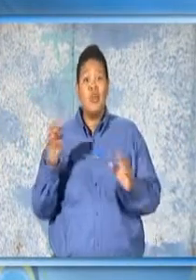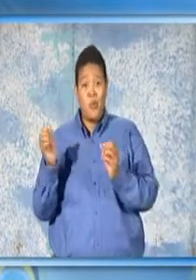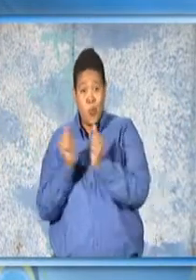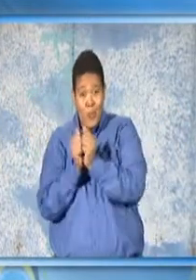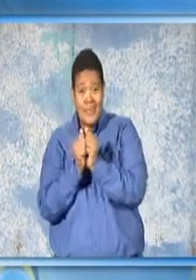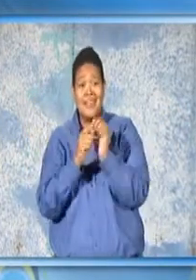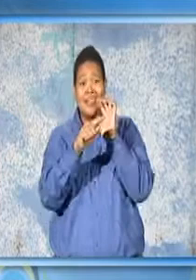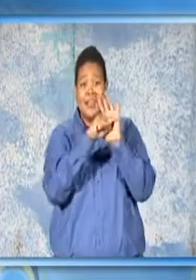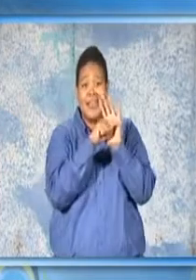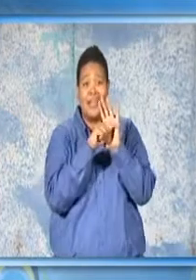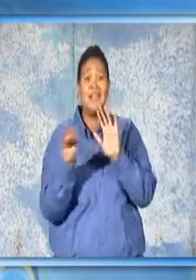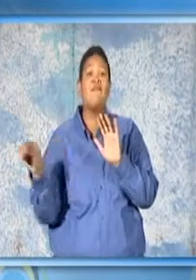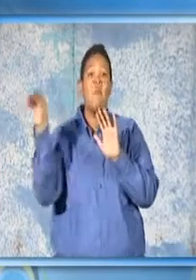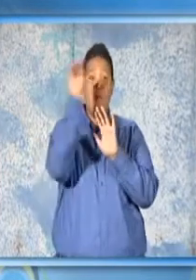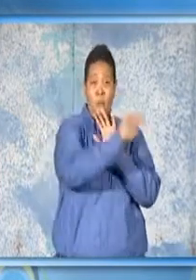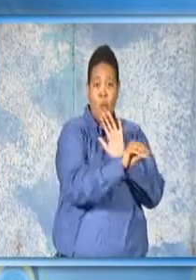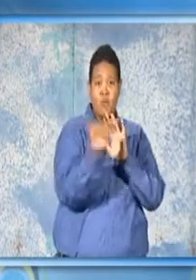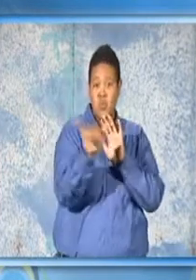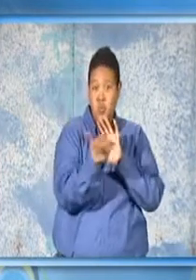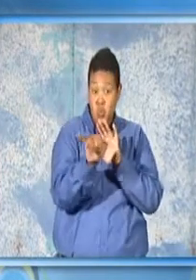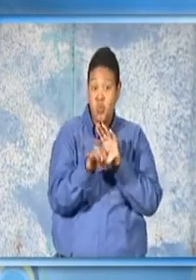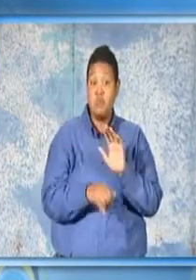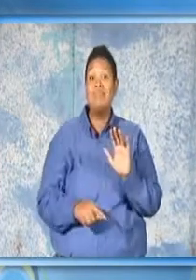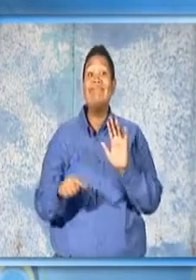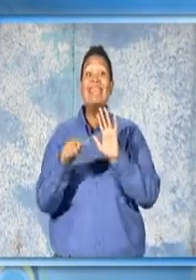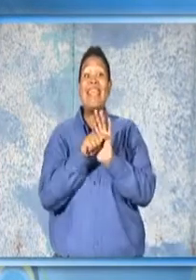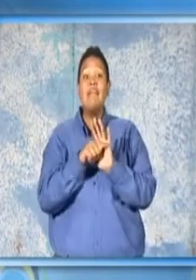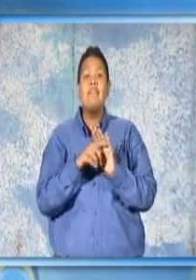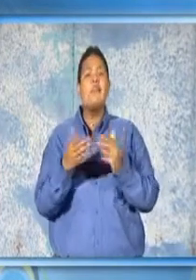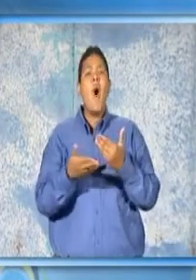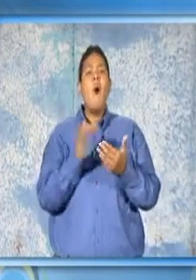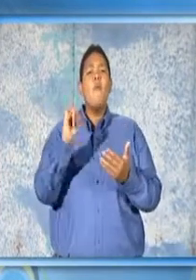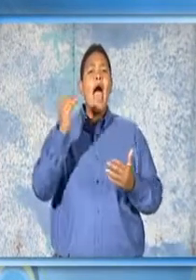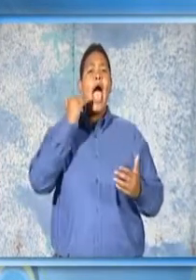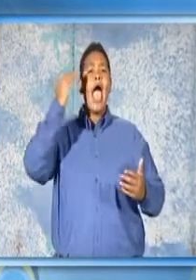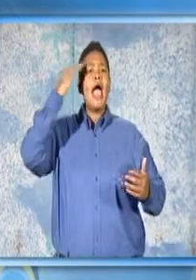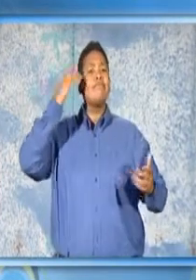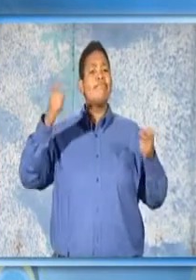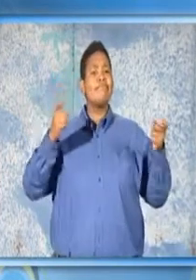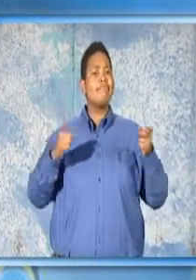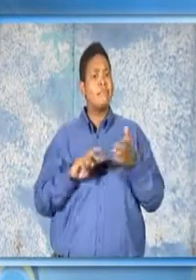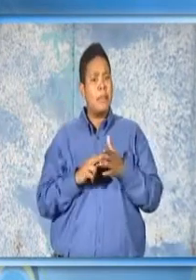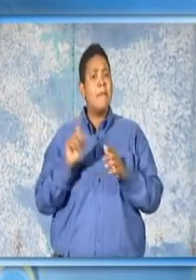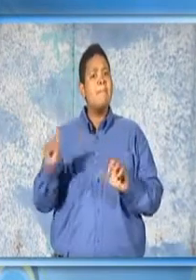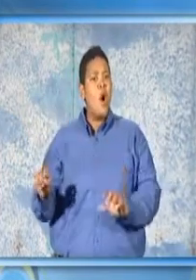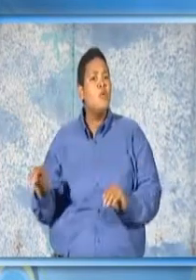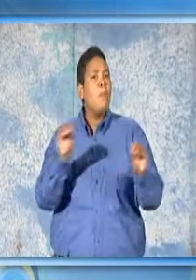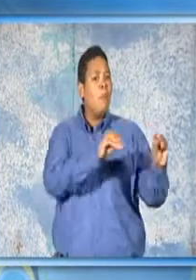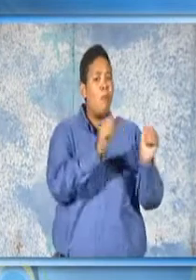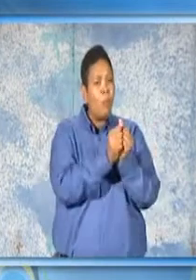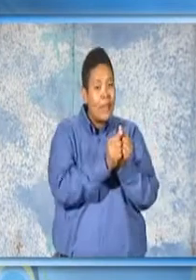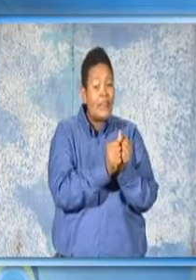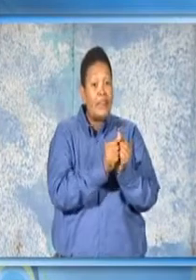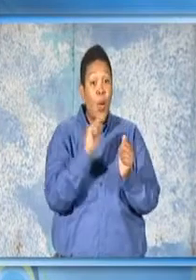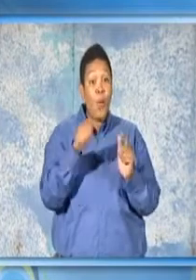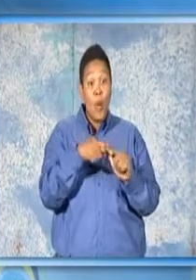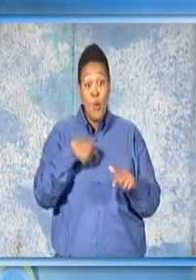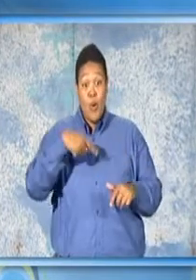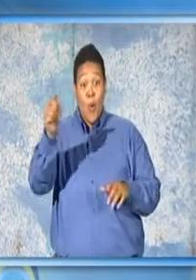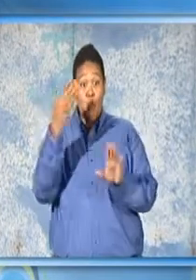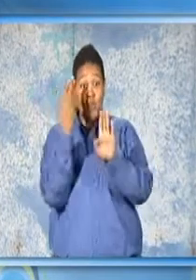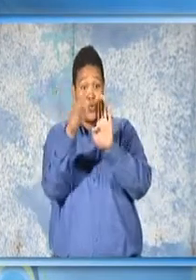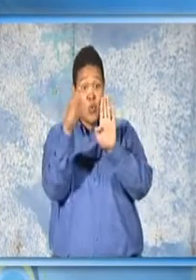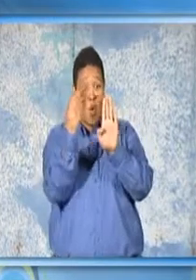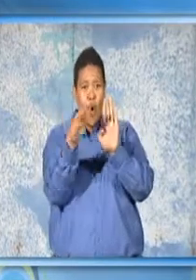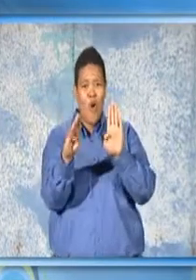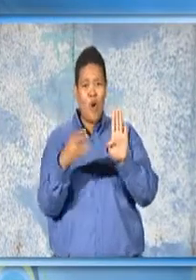sign. The sign is like the head of the term. When we walk towards the door,